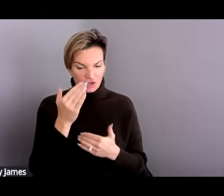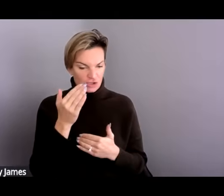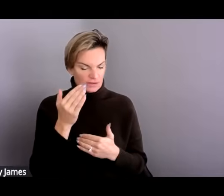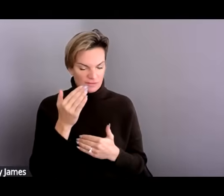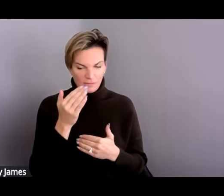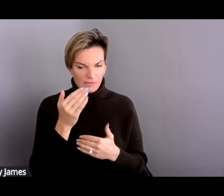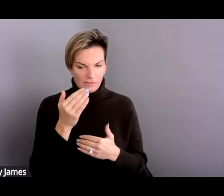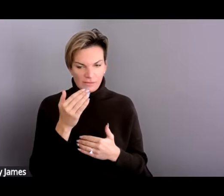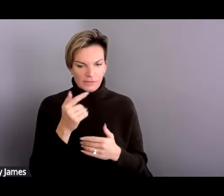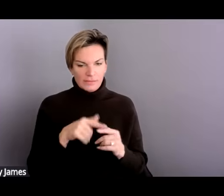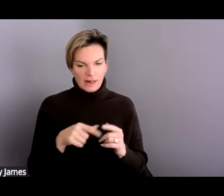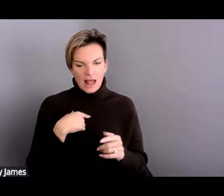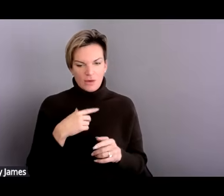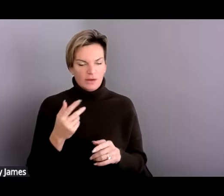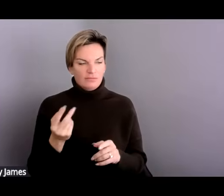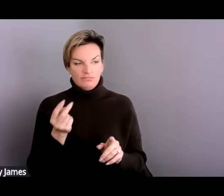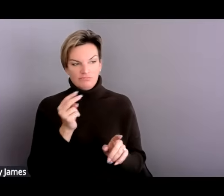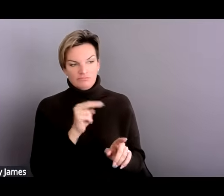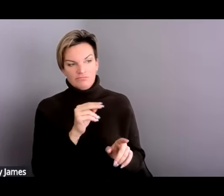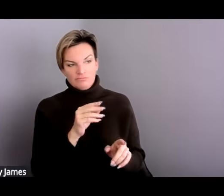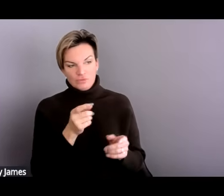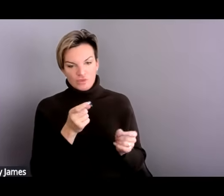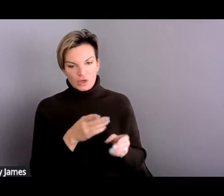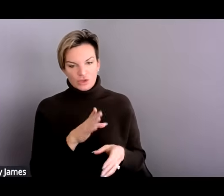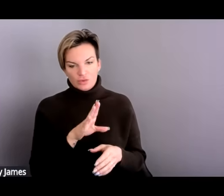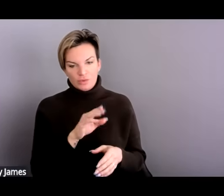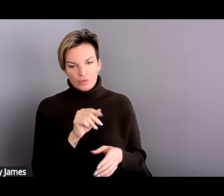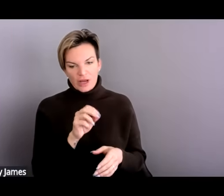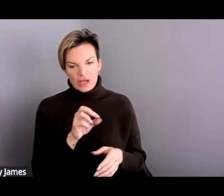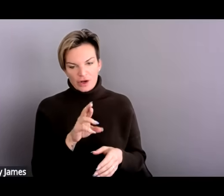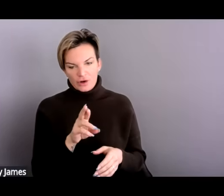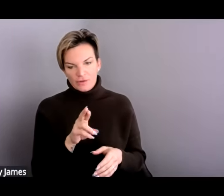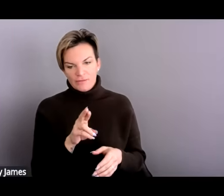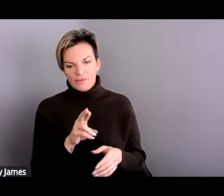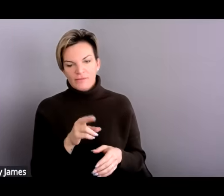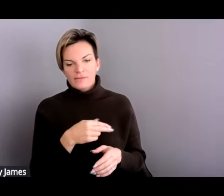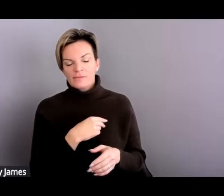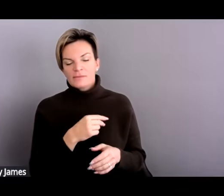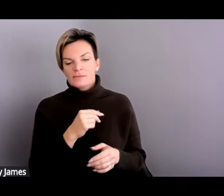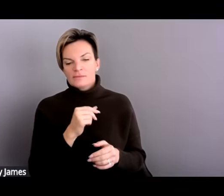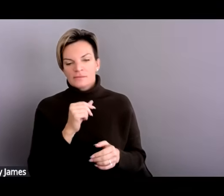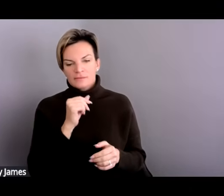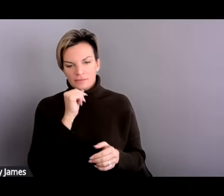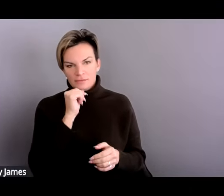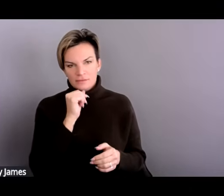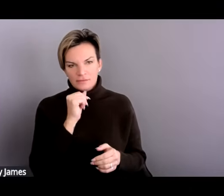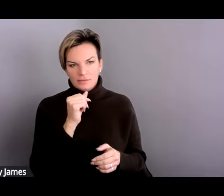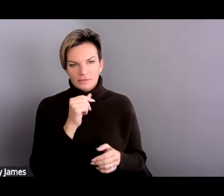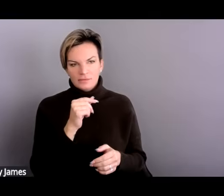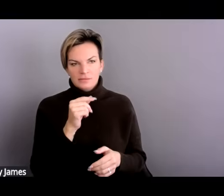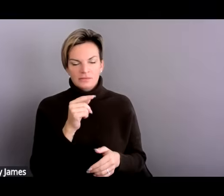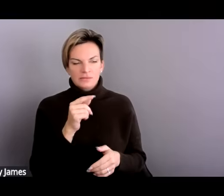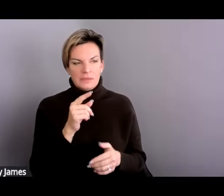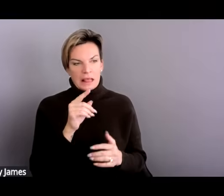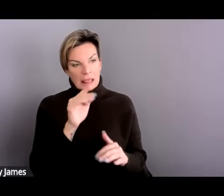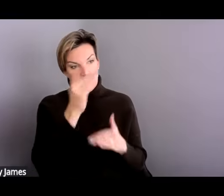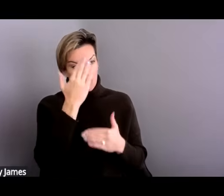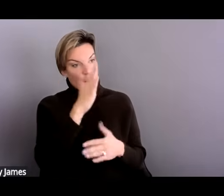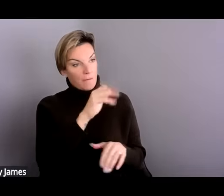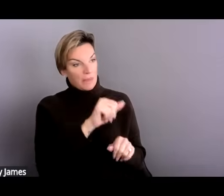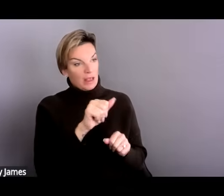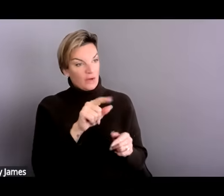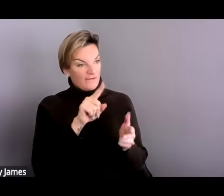Brader on that. Well, so I don't think it limits in any way the ability to ultimately investigate these and refer